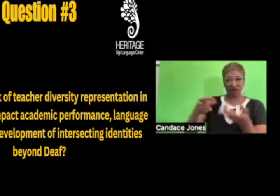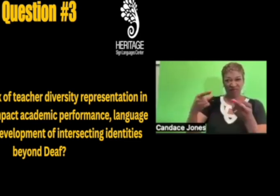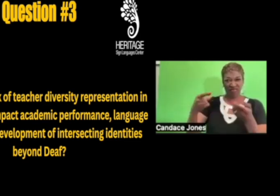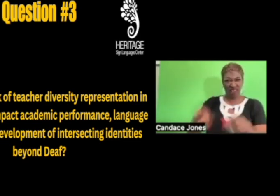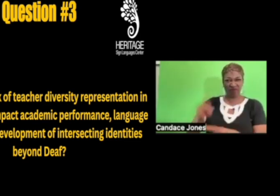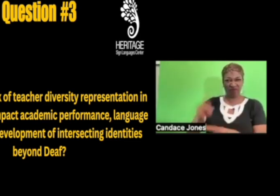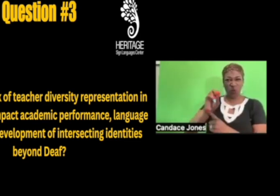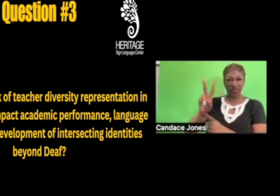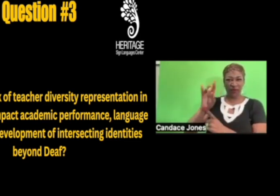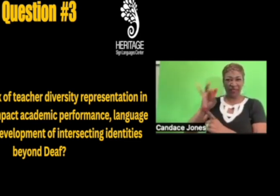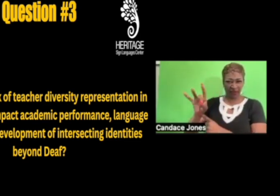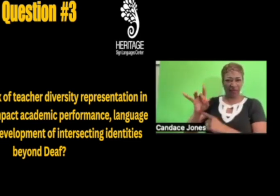our panelists,